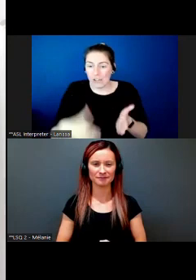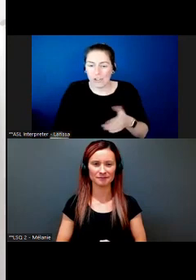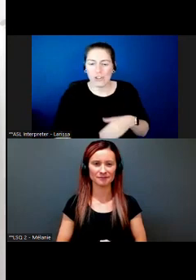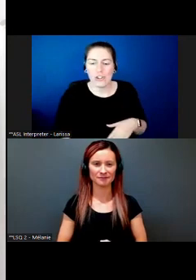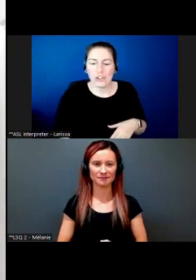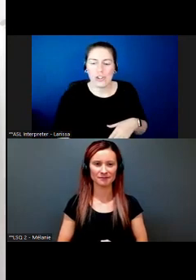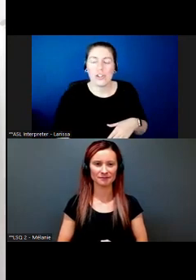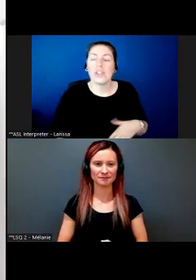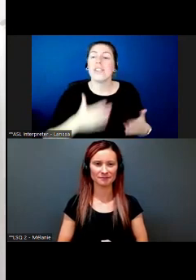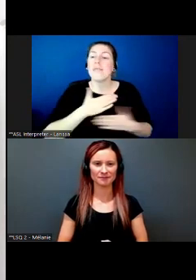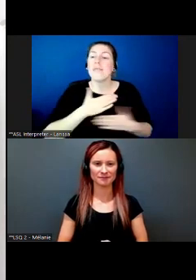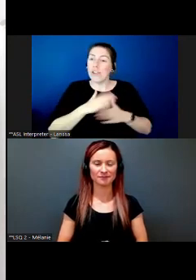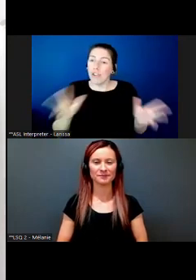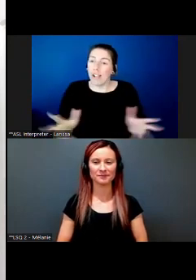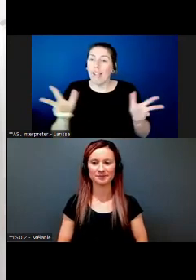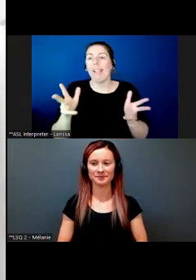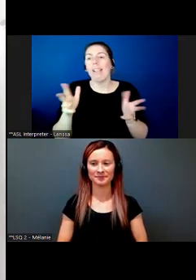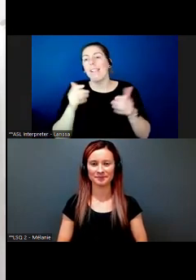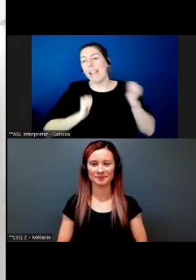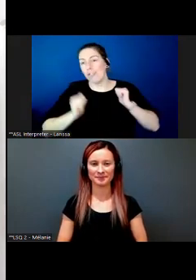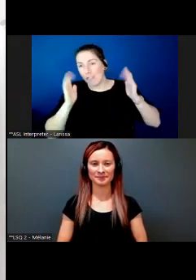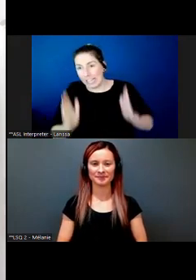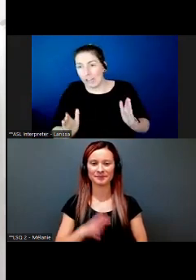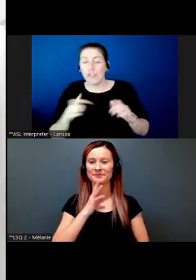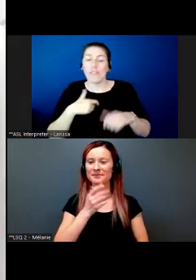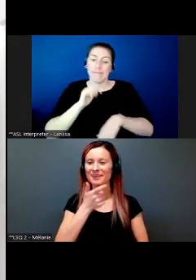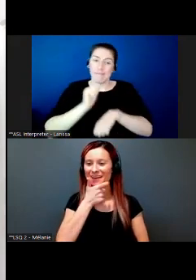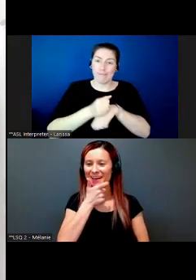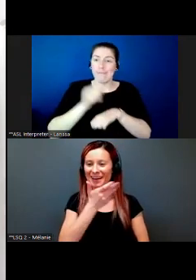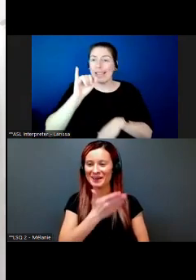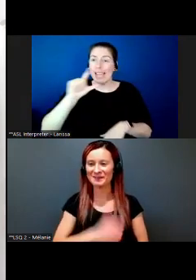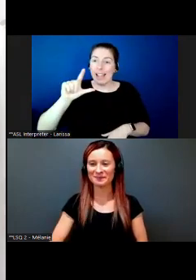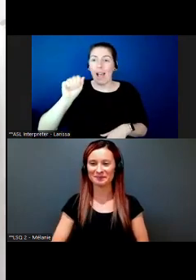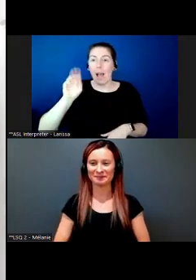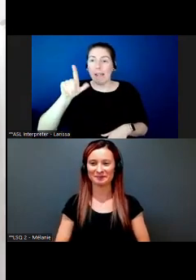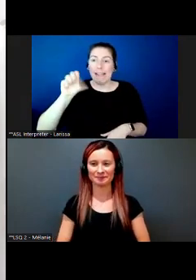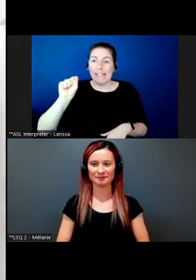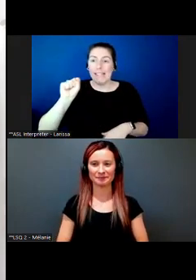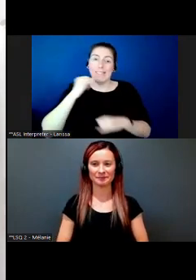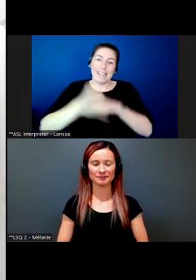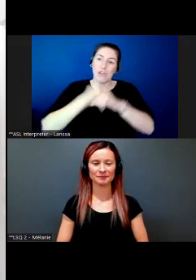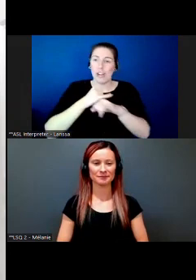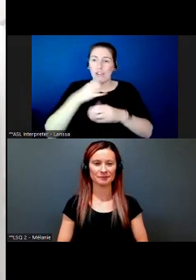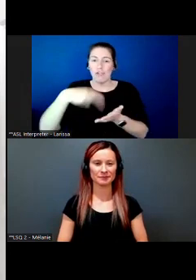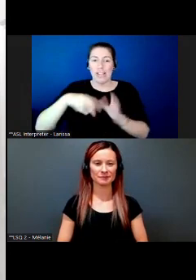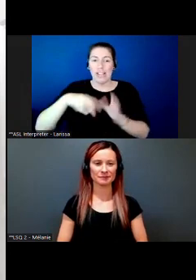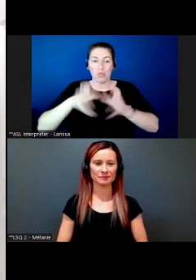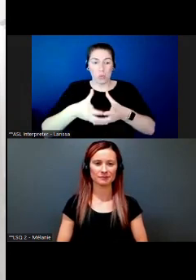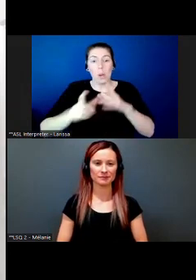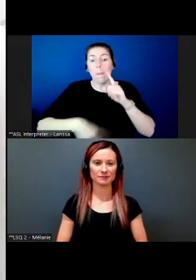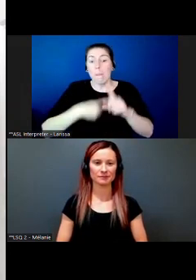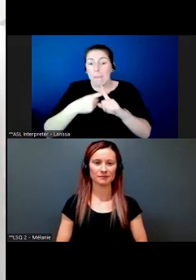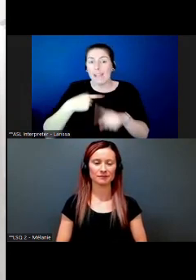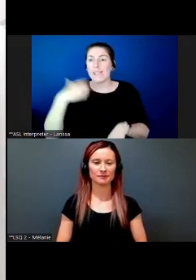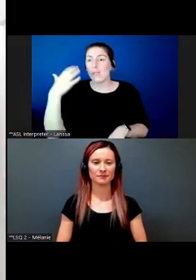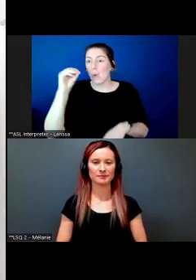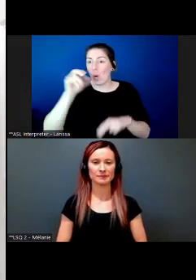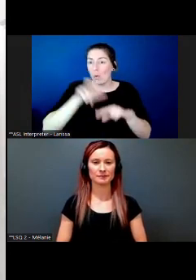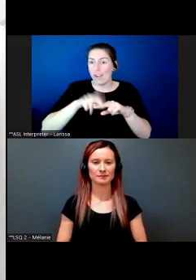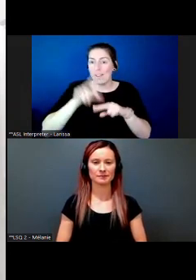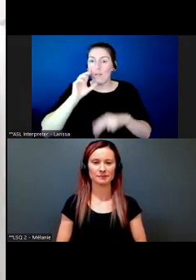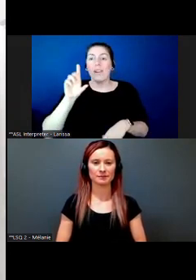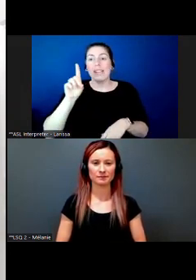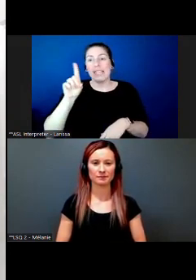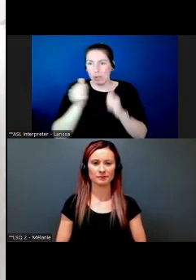entertainer, dance educator, the founder of the Ill Abilities International Dance Crew, and I am a co-chair for the Disability Without